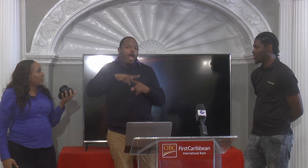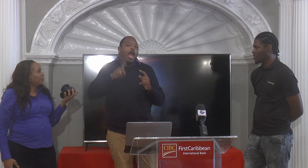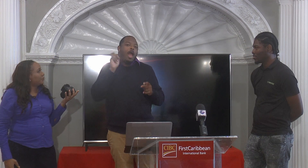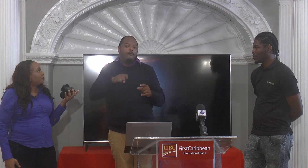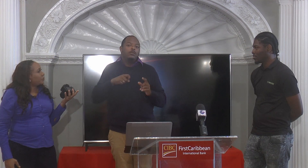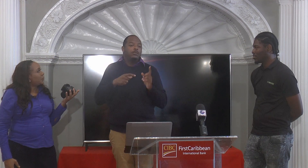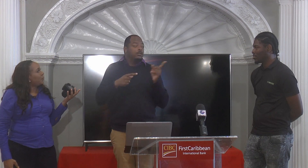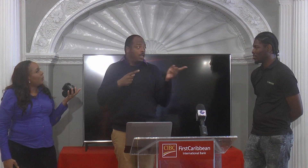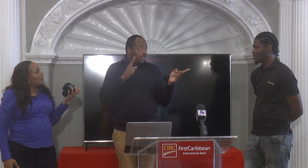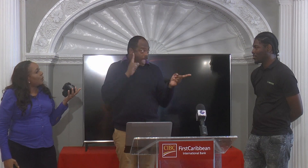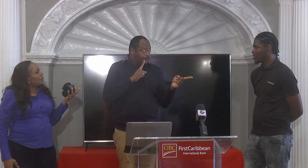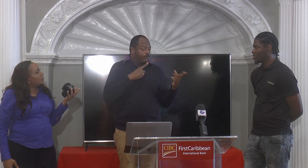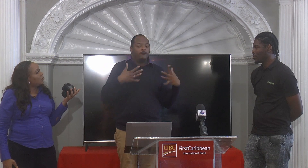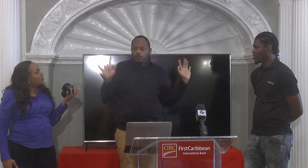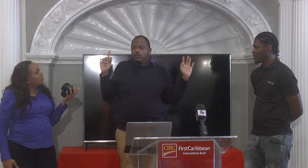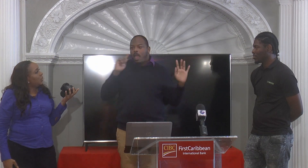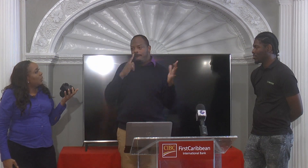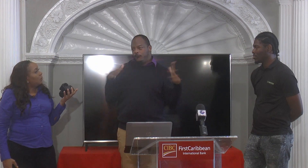is the word.